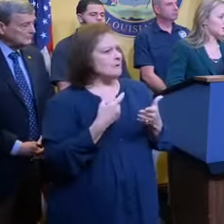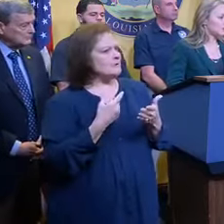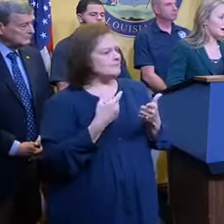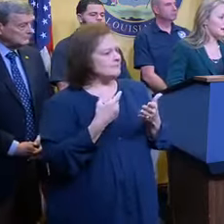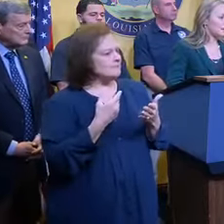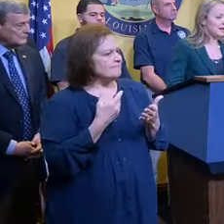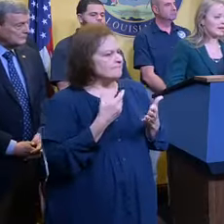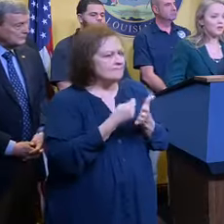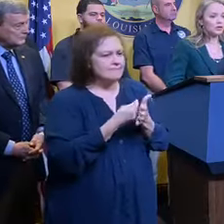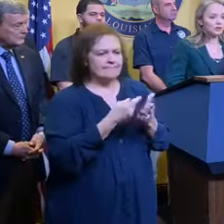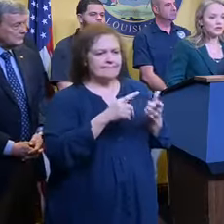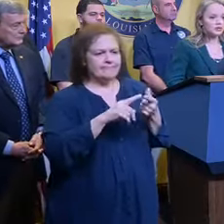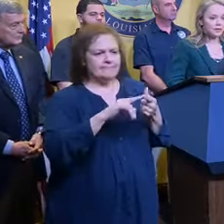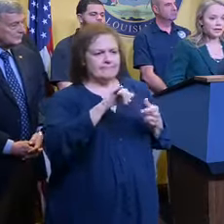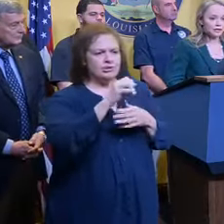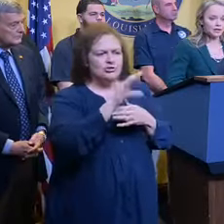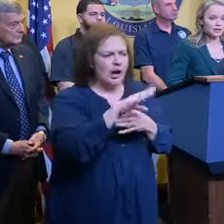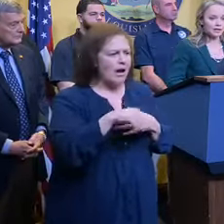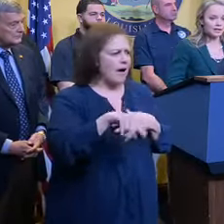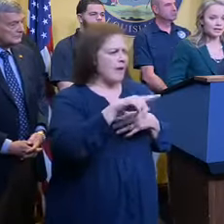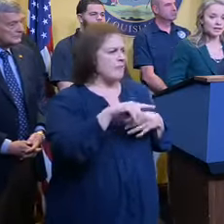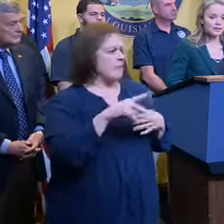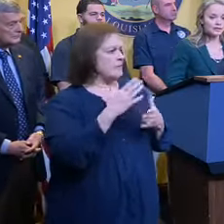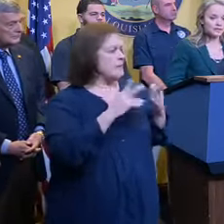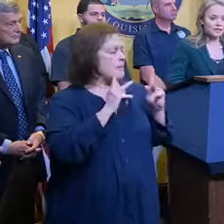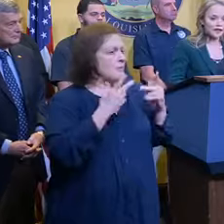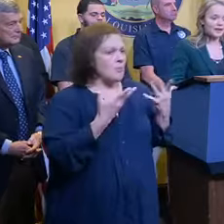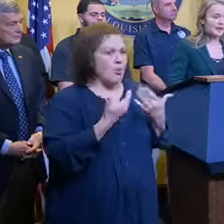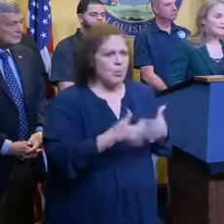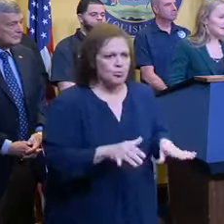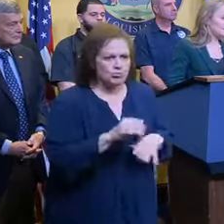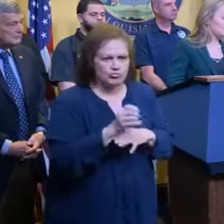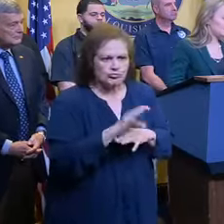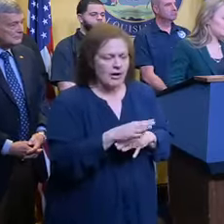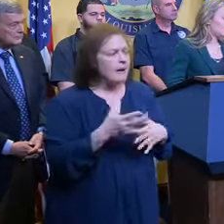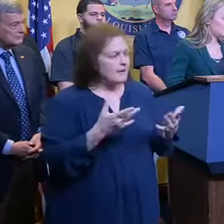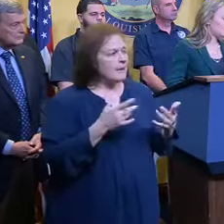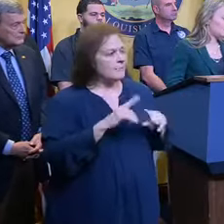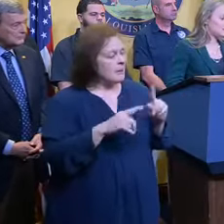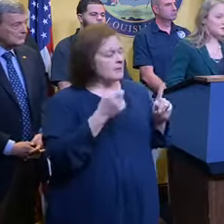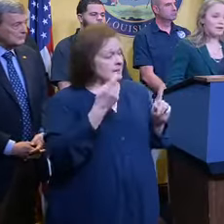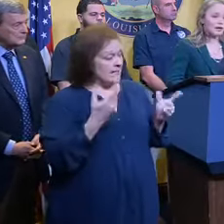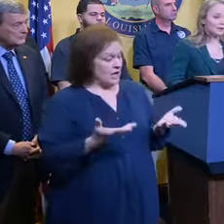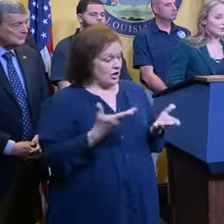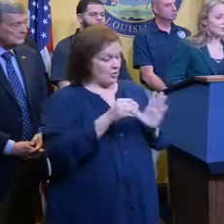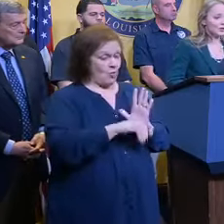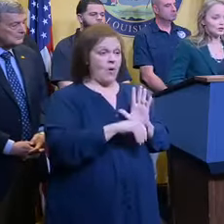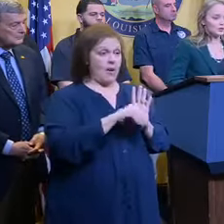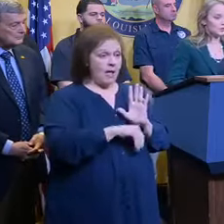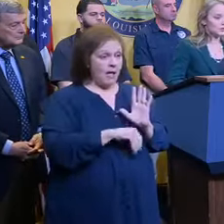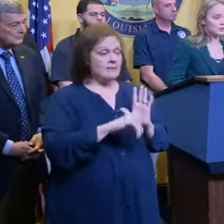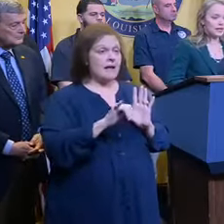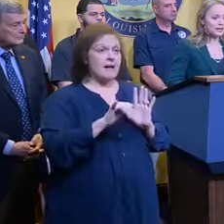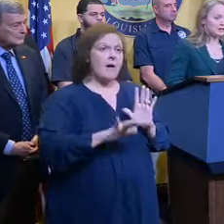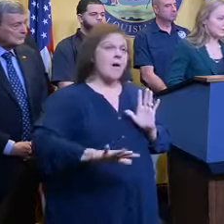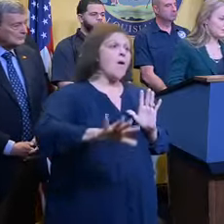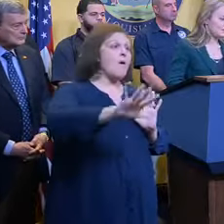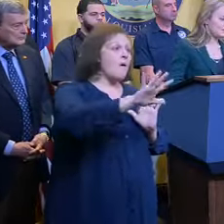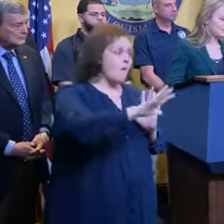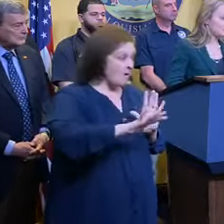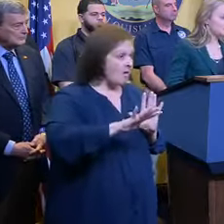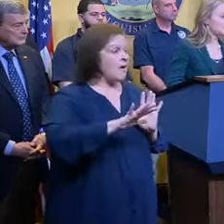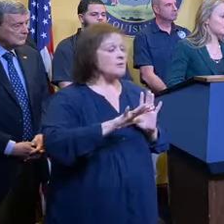impact on jobs and whether there could be any job losses. And I would just say that us here in the city of New Orleans, along with all the other local municipalities